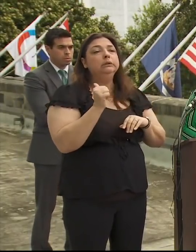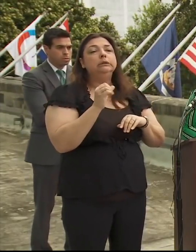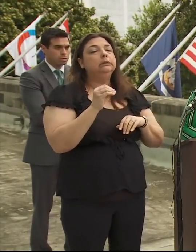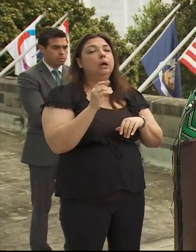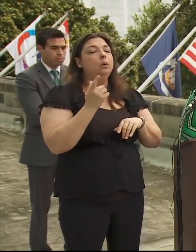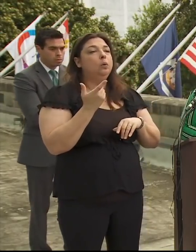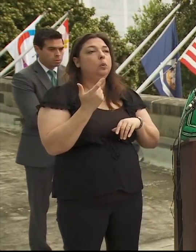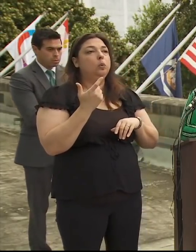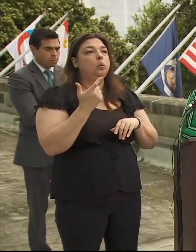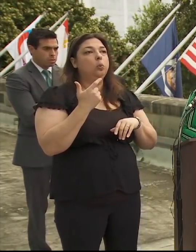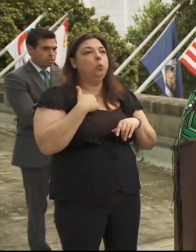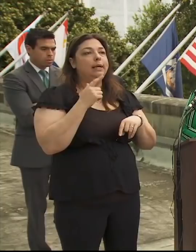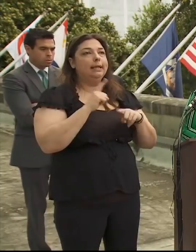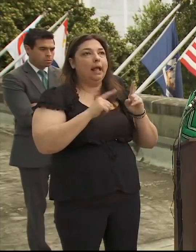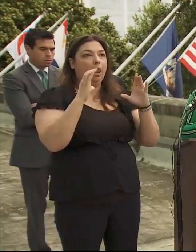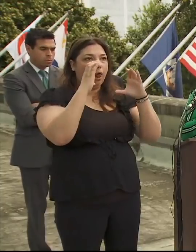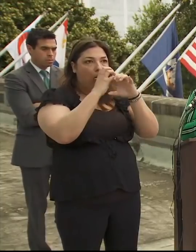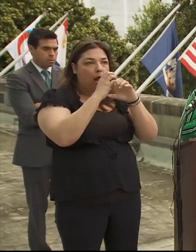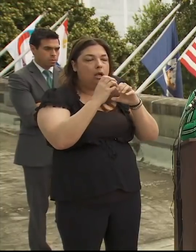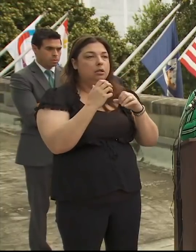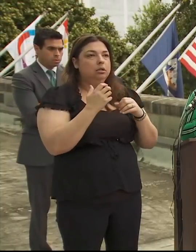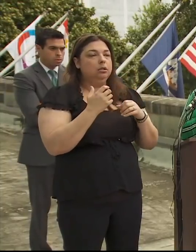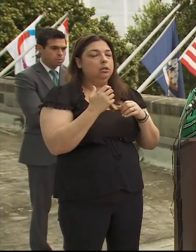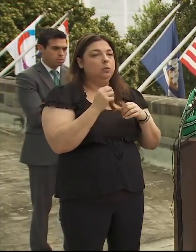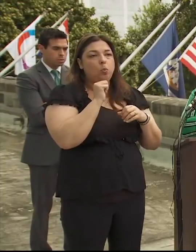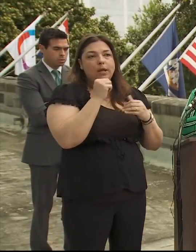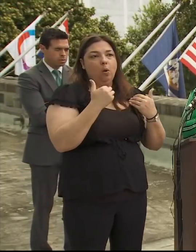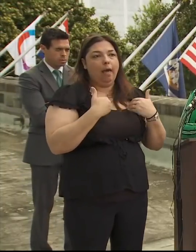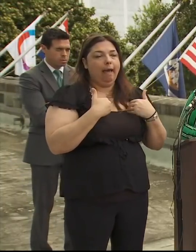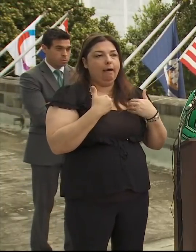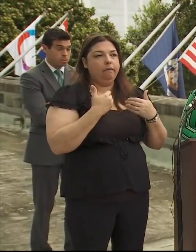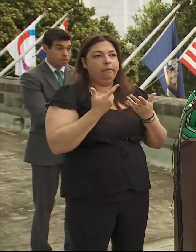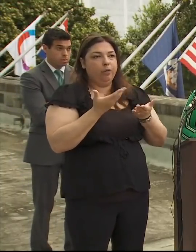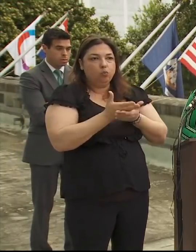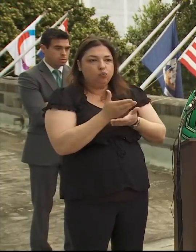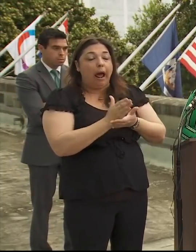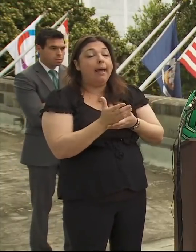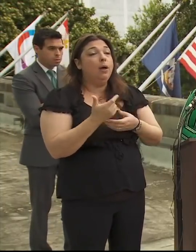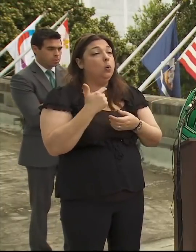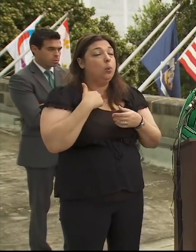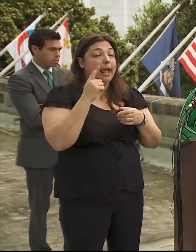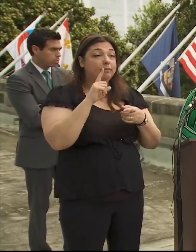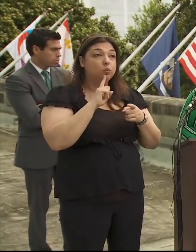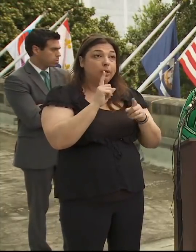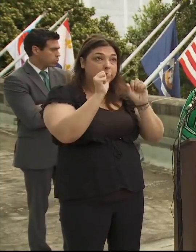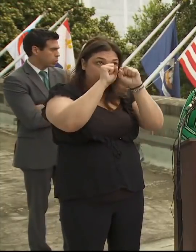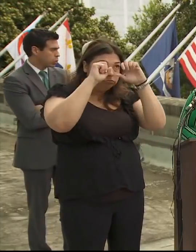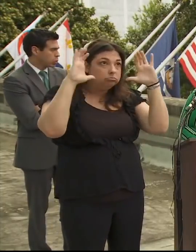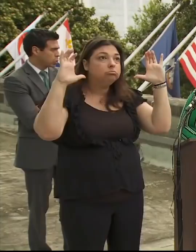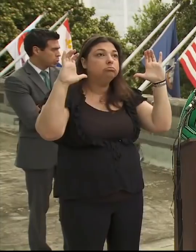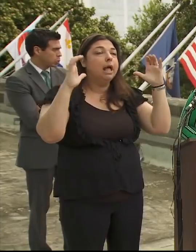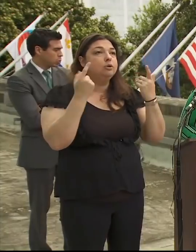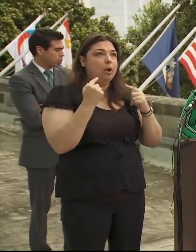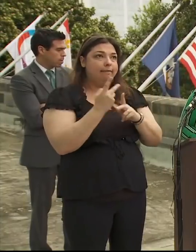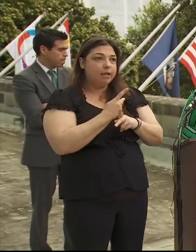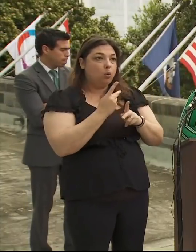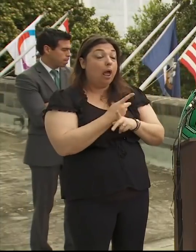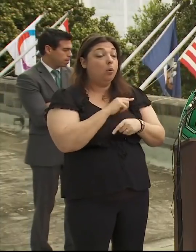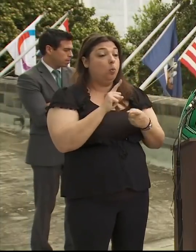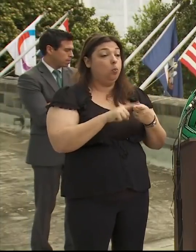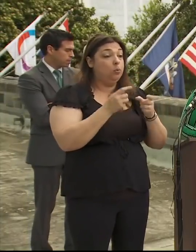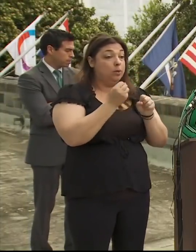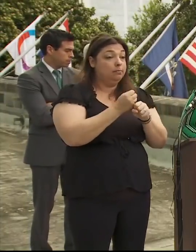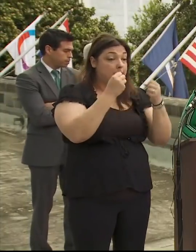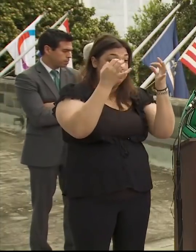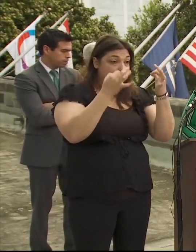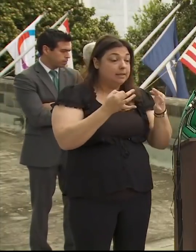can't look at, have tunnel vision here. We don't have the luxury. We have to look at the full picture. And so when we are making these